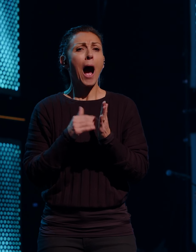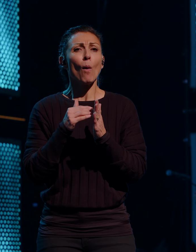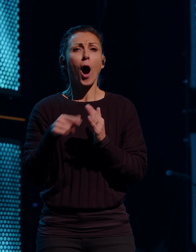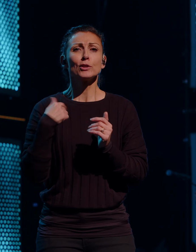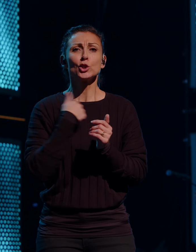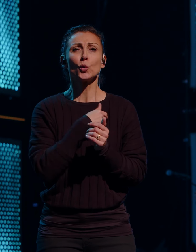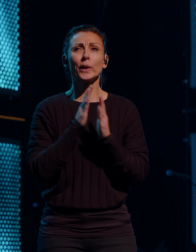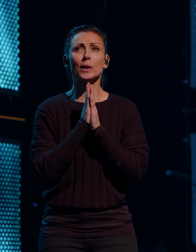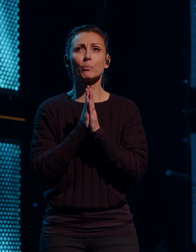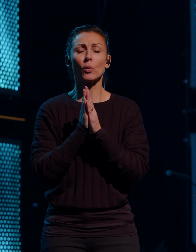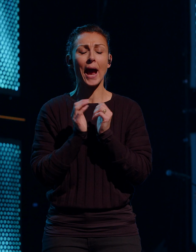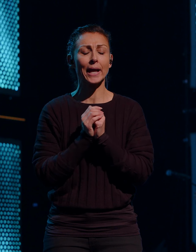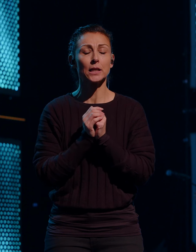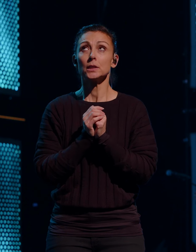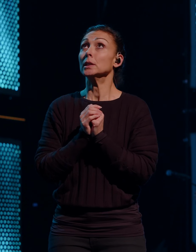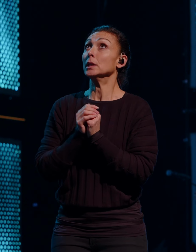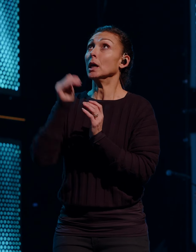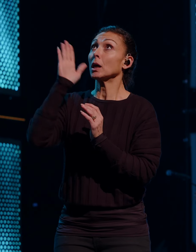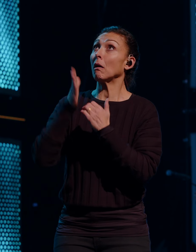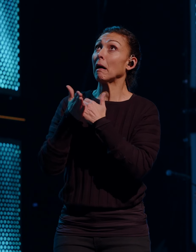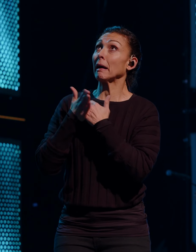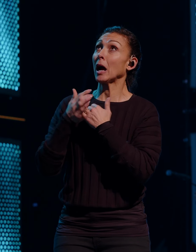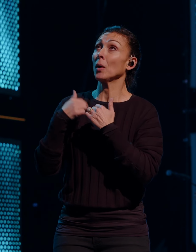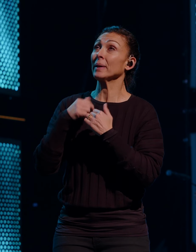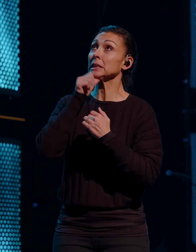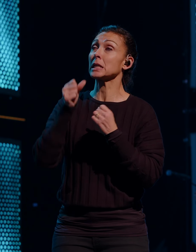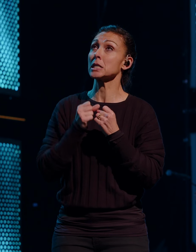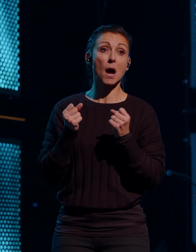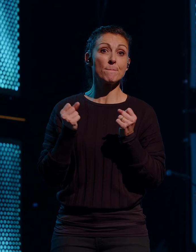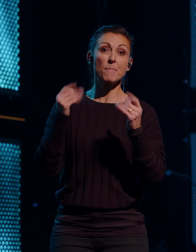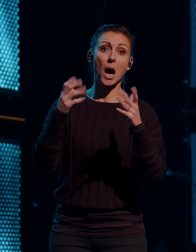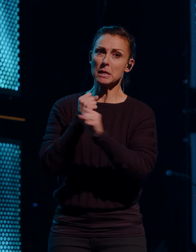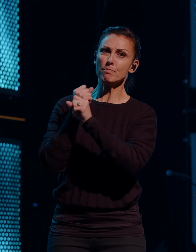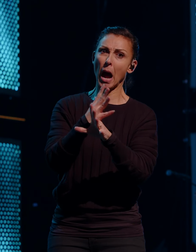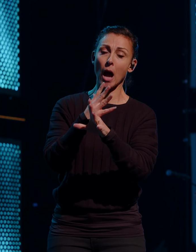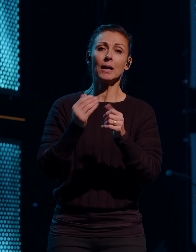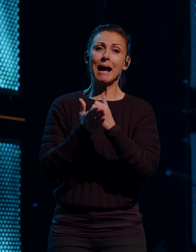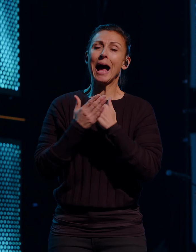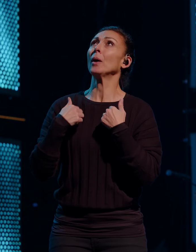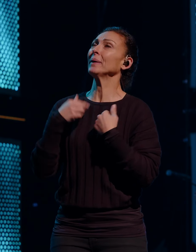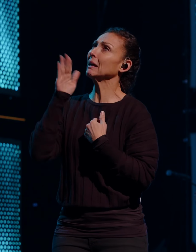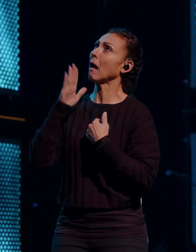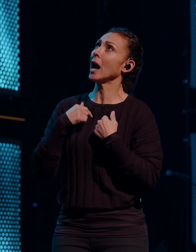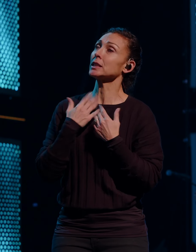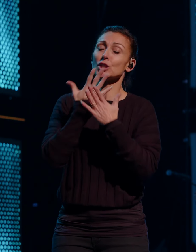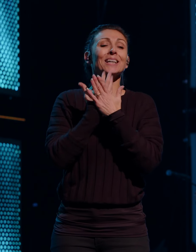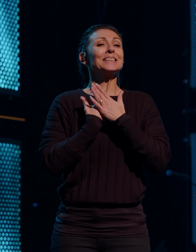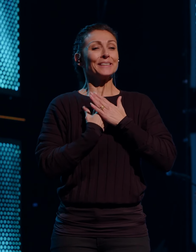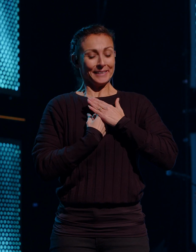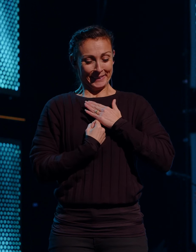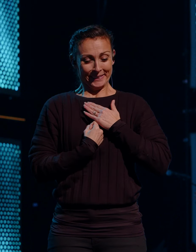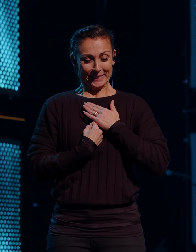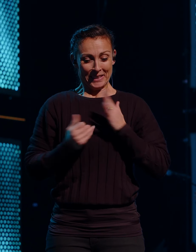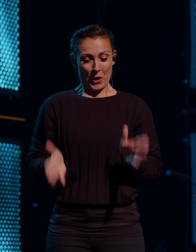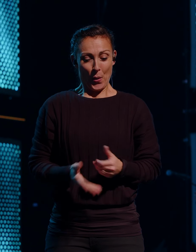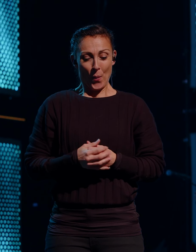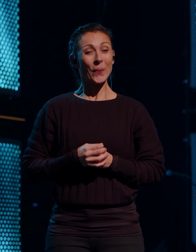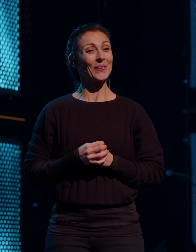just feel like I'm just, like, one comment away from snapping. Like, help me not to snap today. You know, please, please, I don't want to do that. But then look at what God